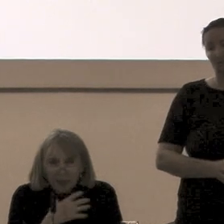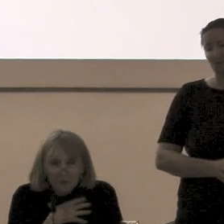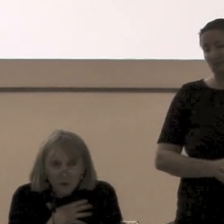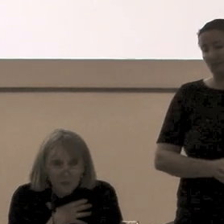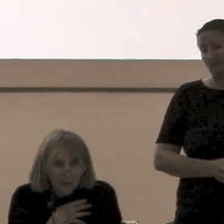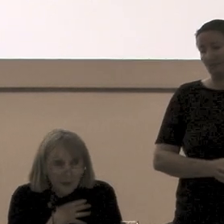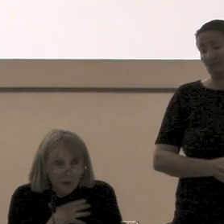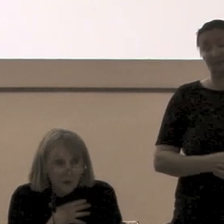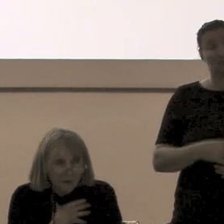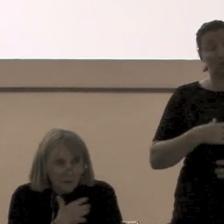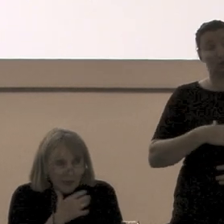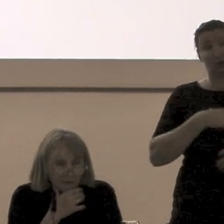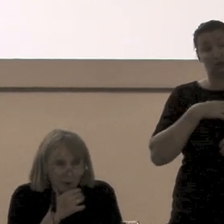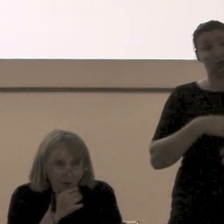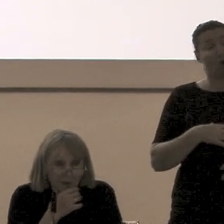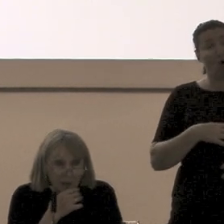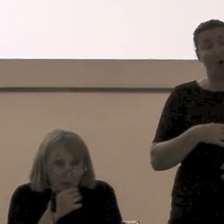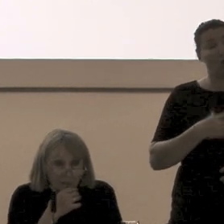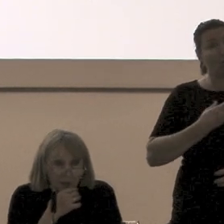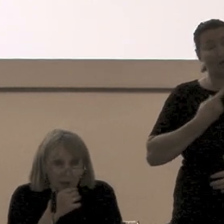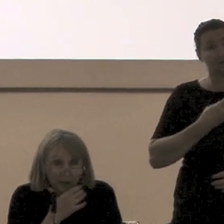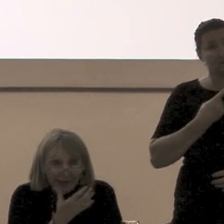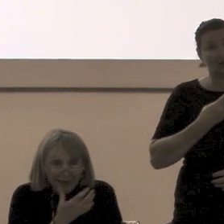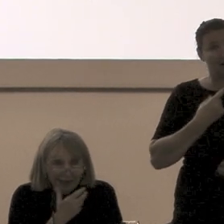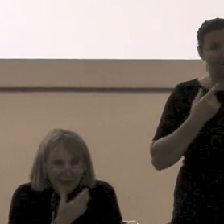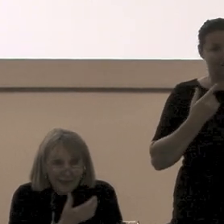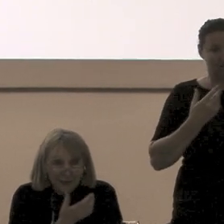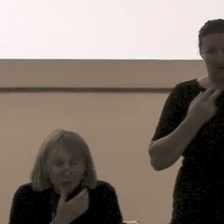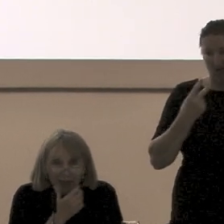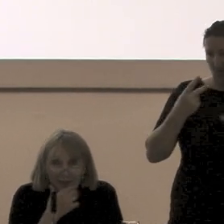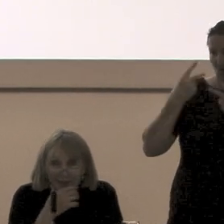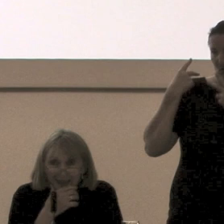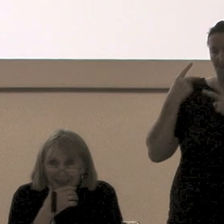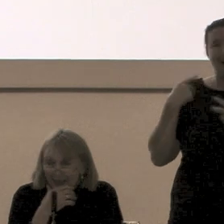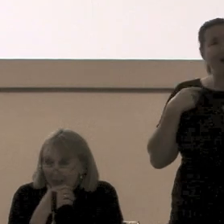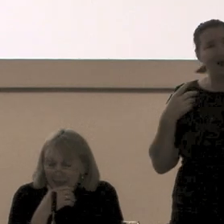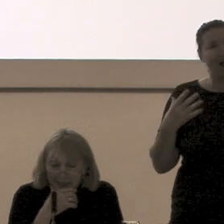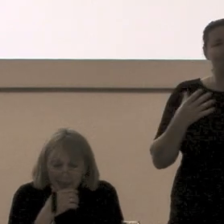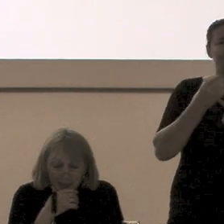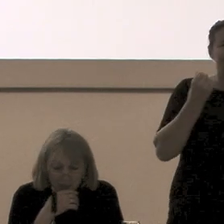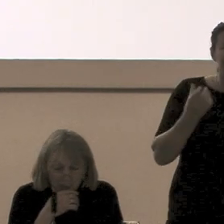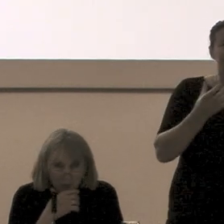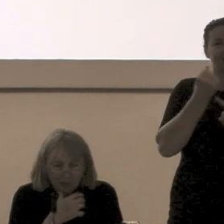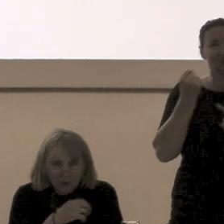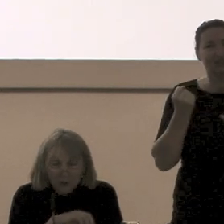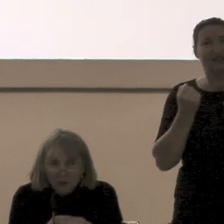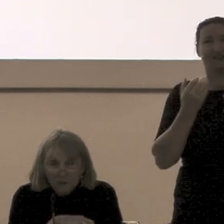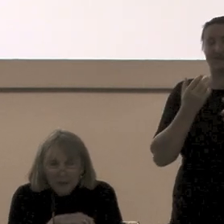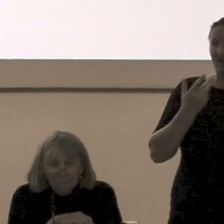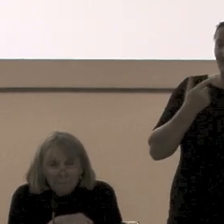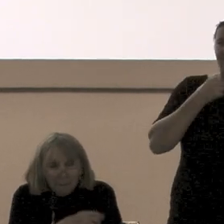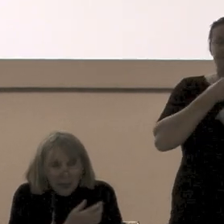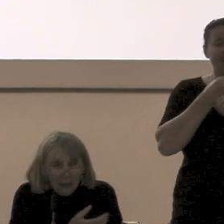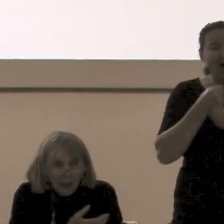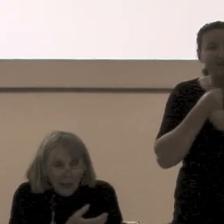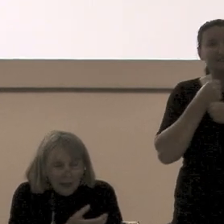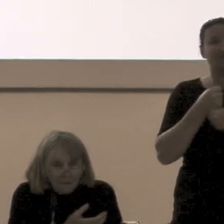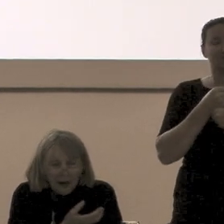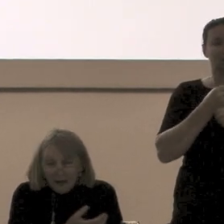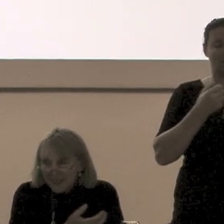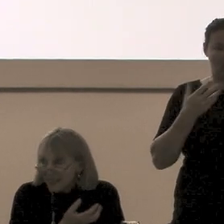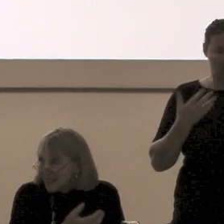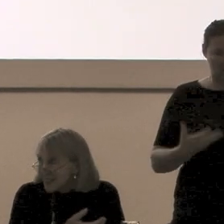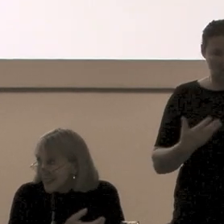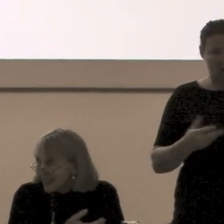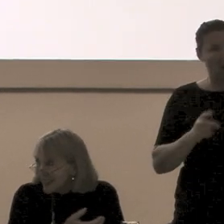been shocking for me, who gave a lot of time, you know, gladly and willingly, and as I said, it was a privilege to do it,